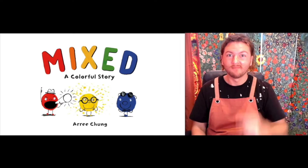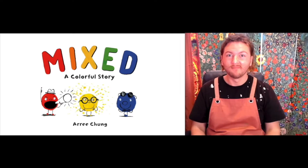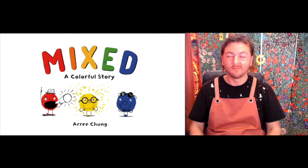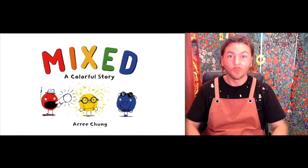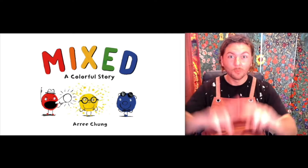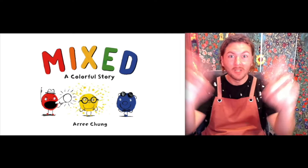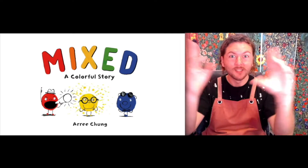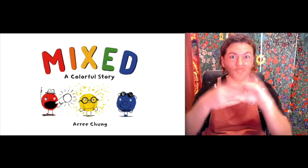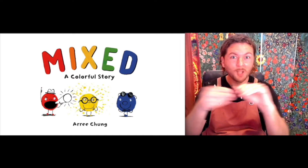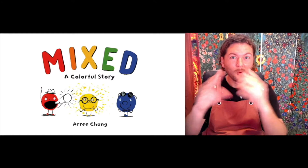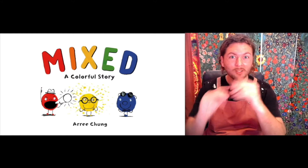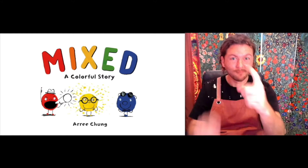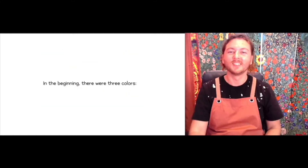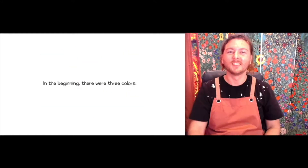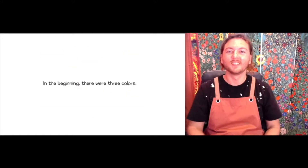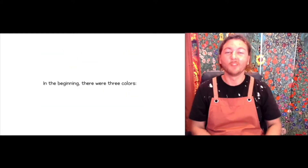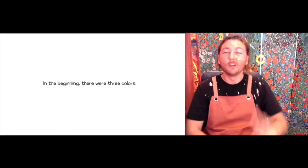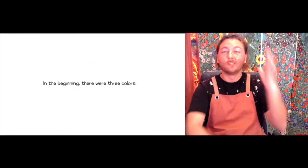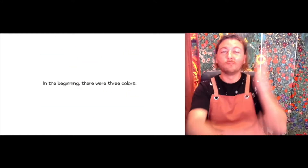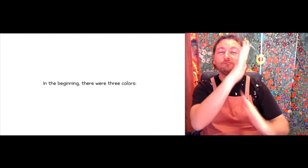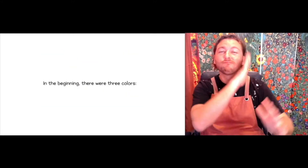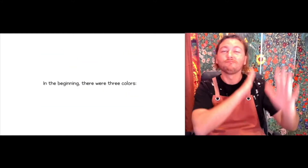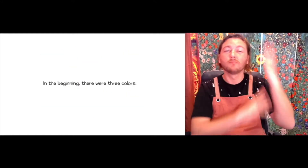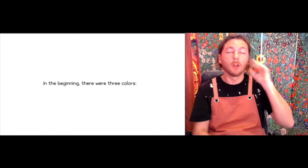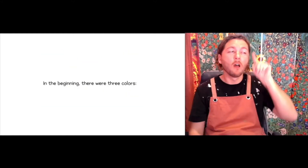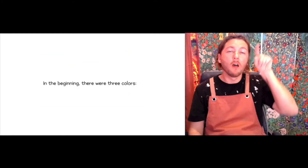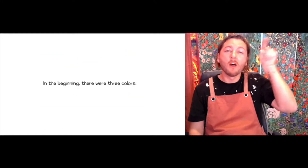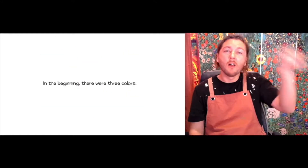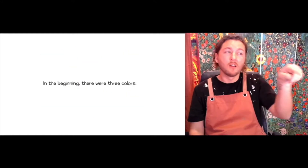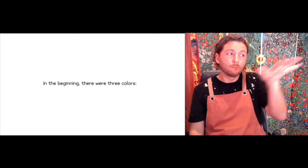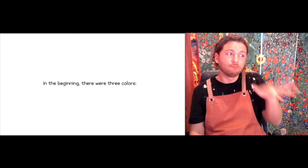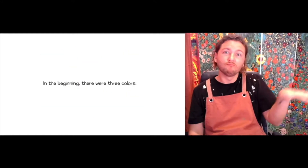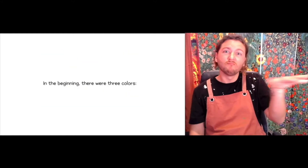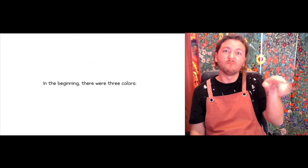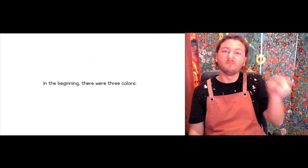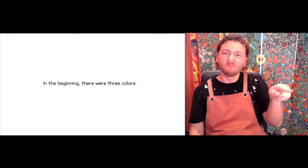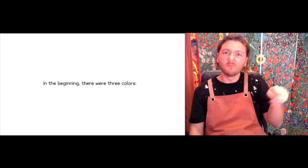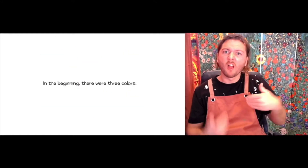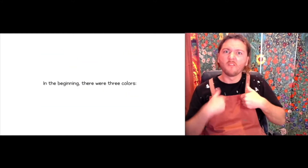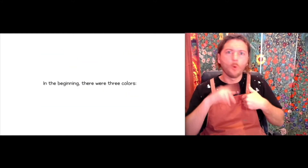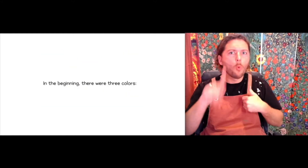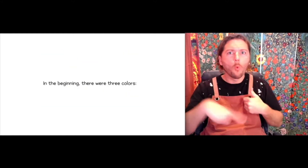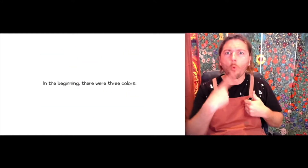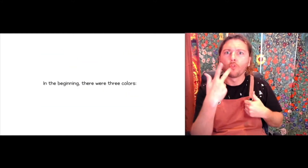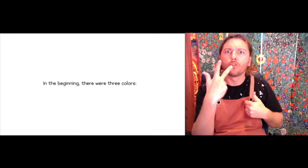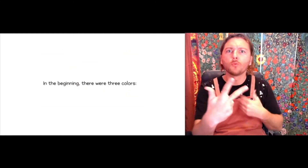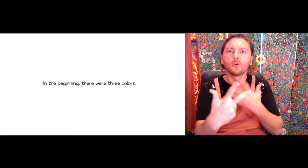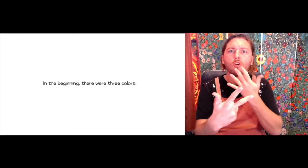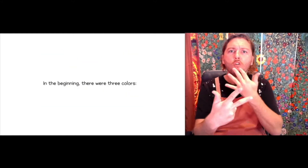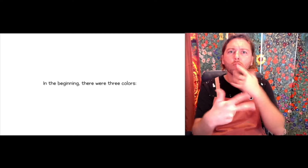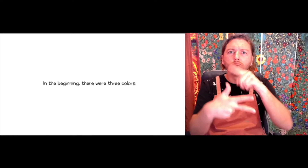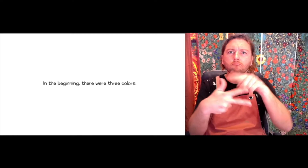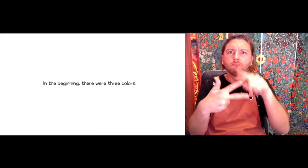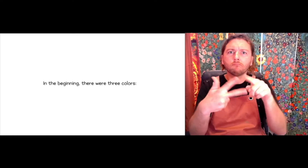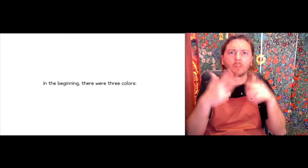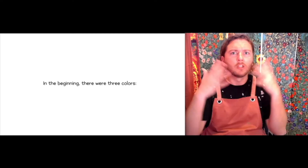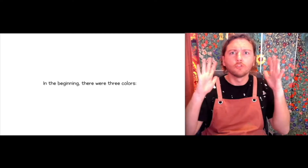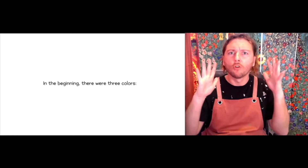Chung. Are you ready to hear the story? In the beginning, there were only 3